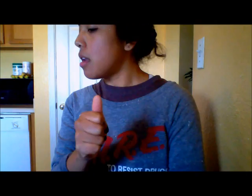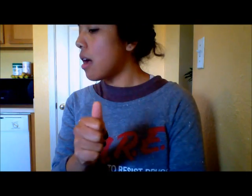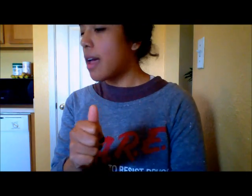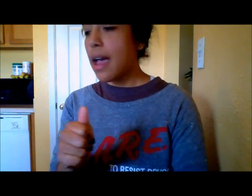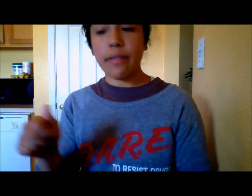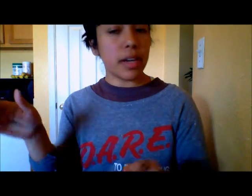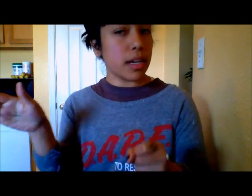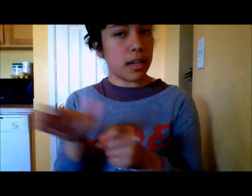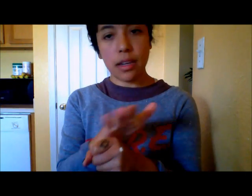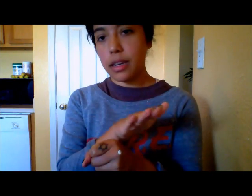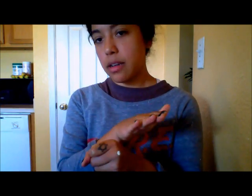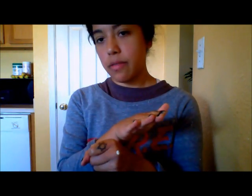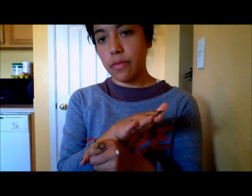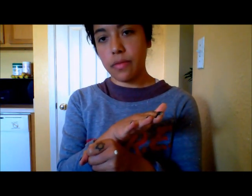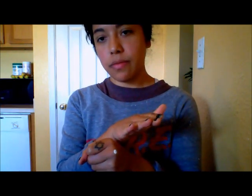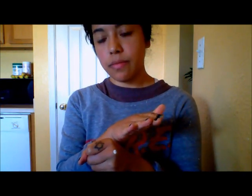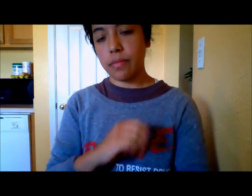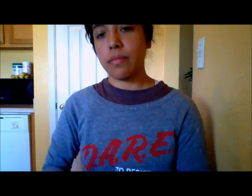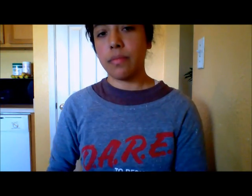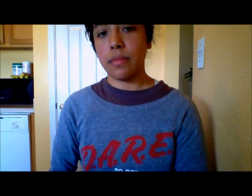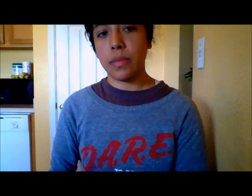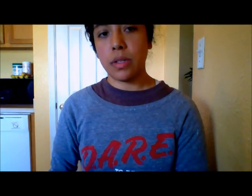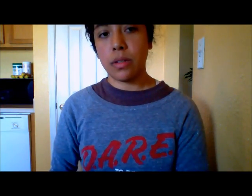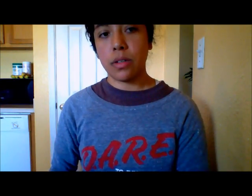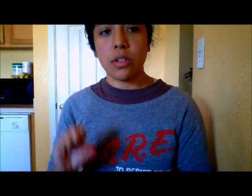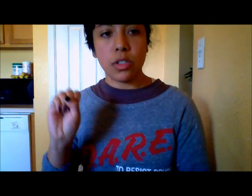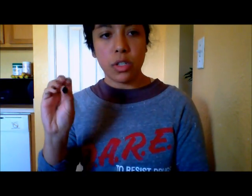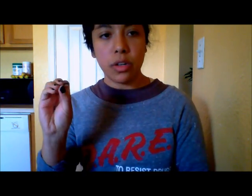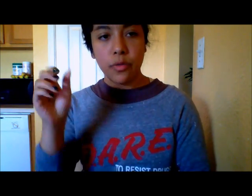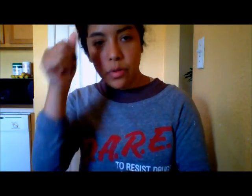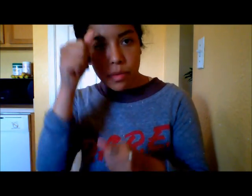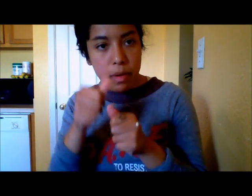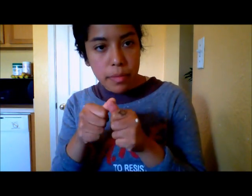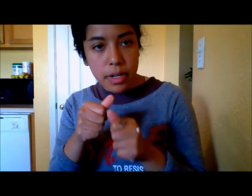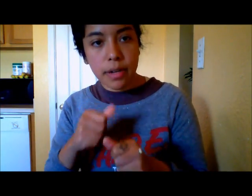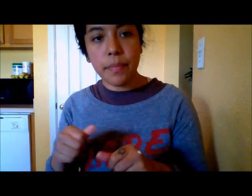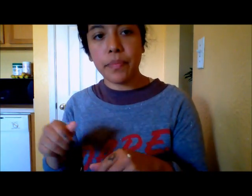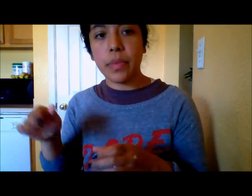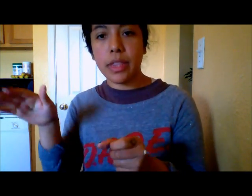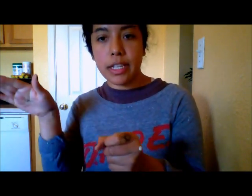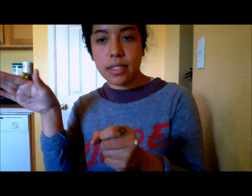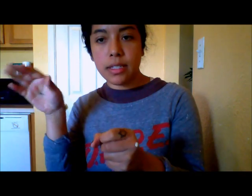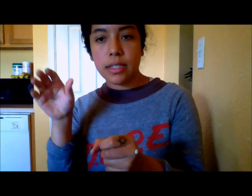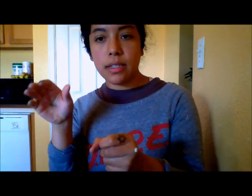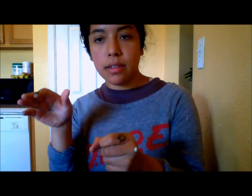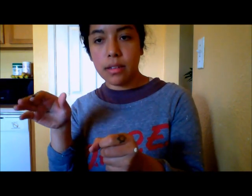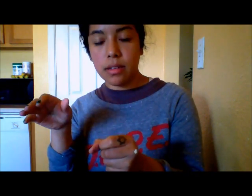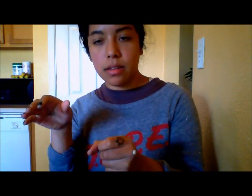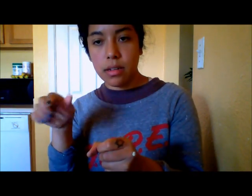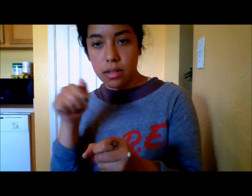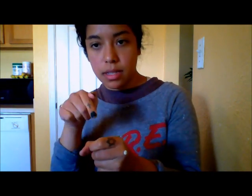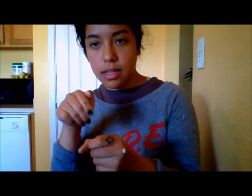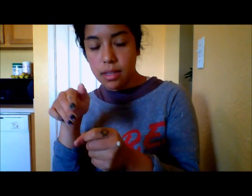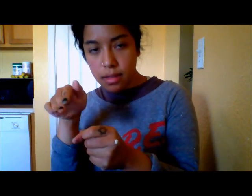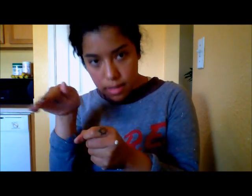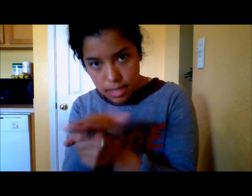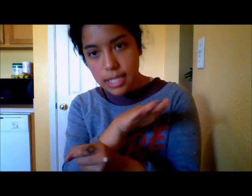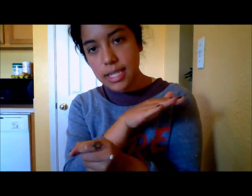Not having enough. So if we remember this, this